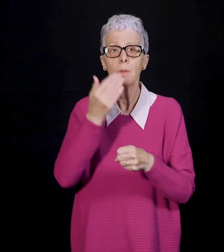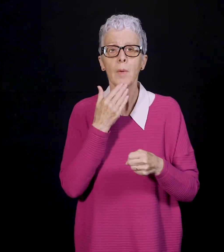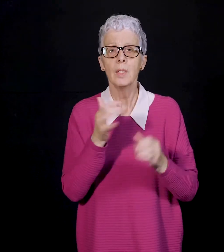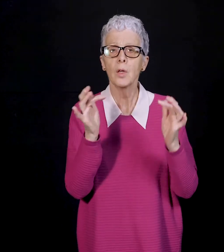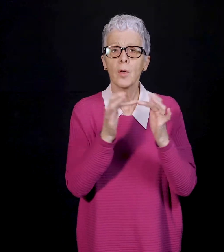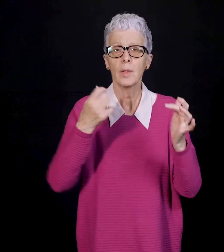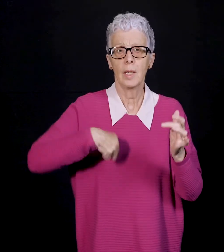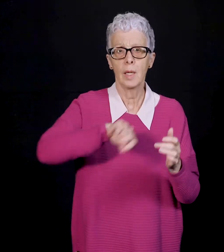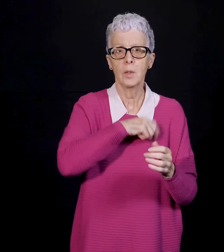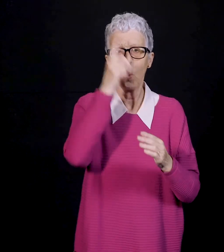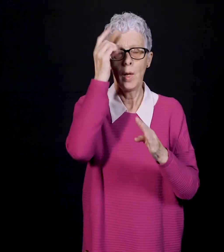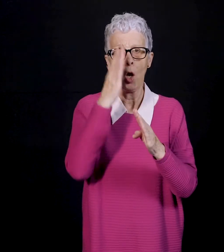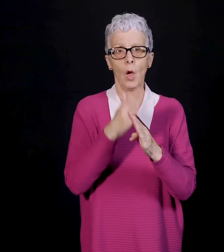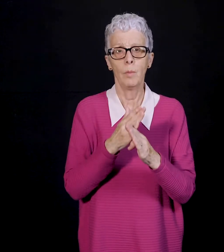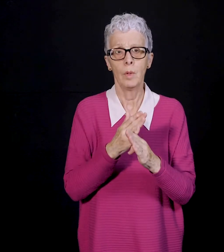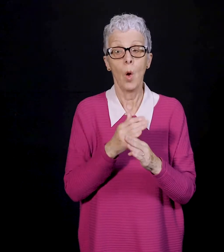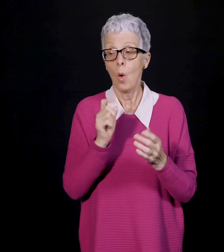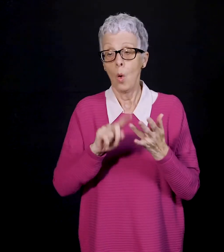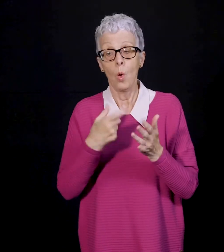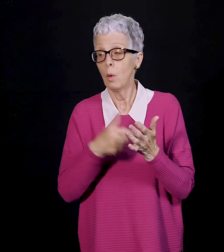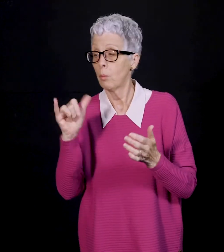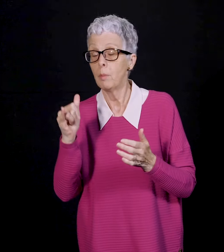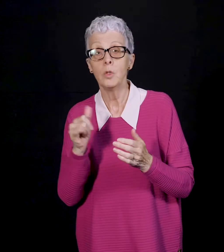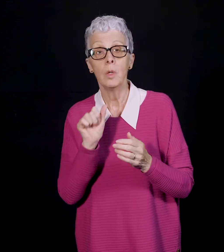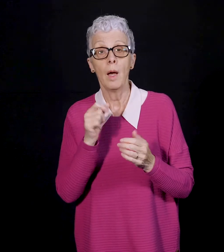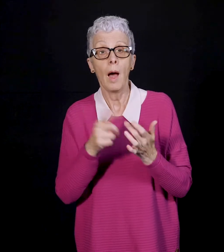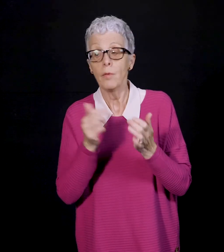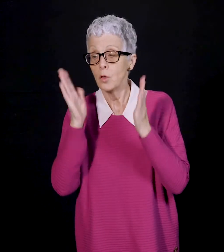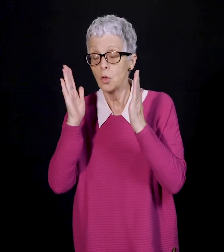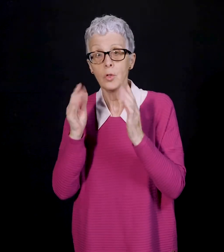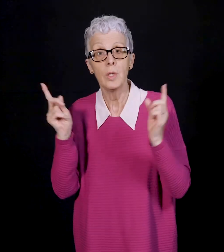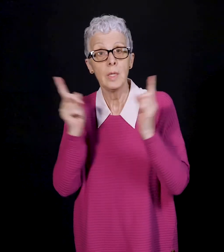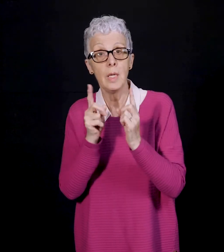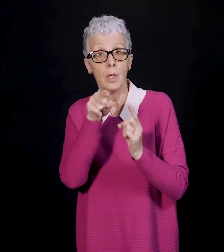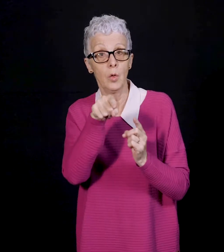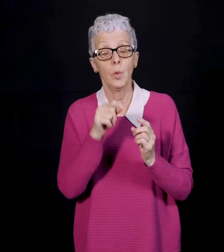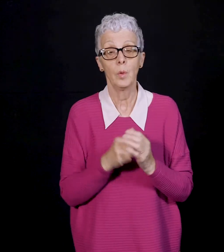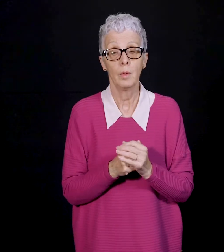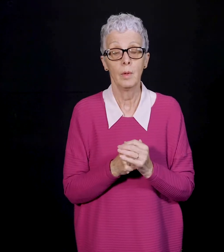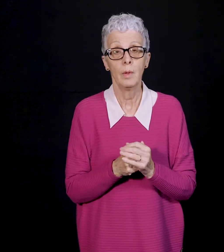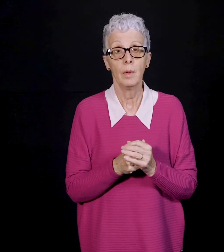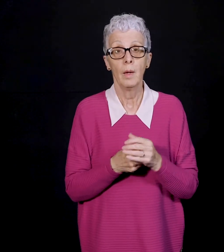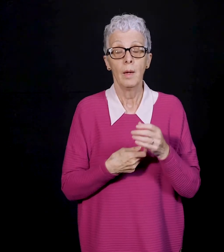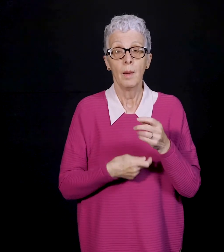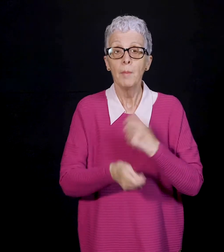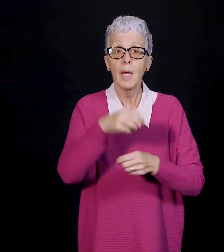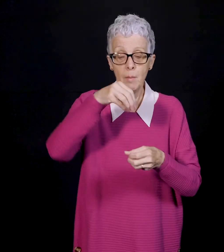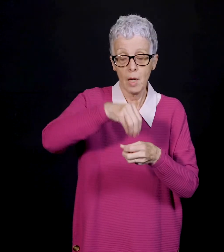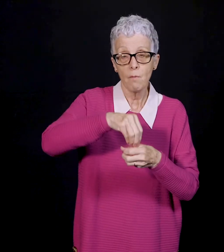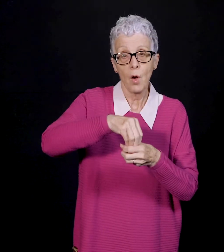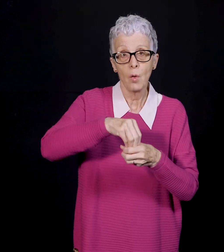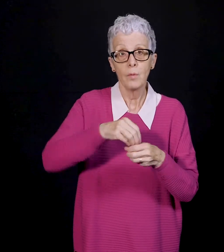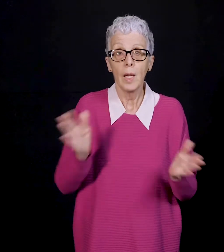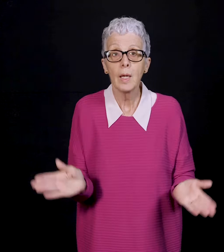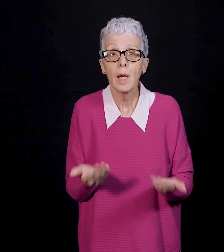Hope or at a church nearby you. Get connected. Get involved. And I just encourage you in your walk with